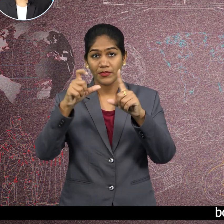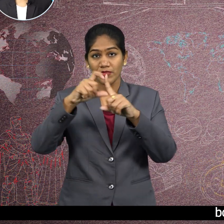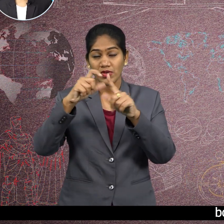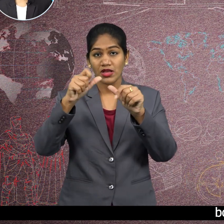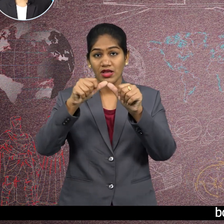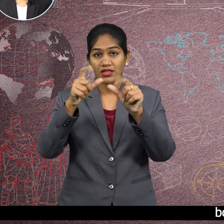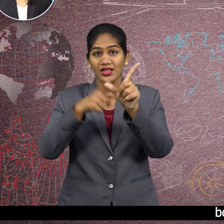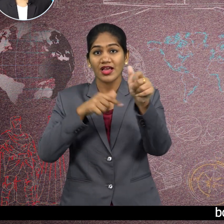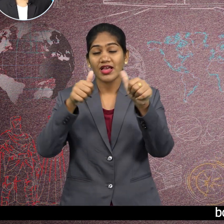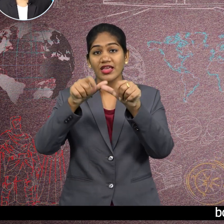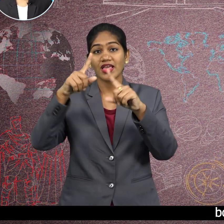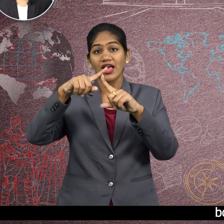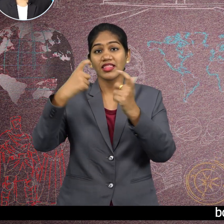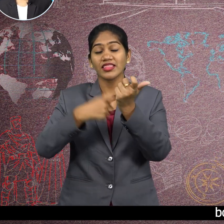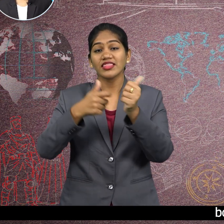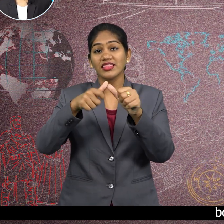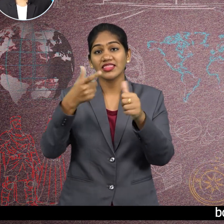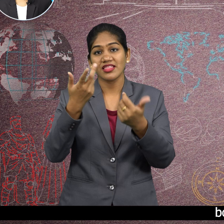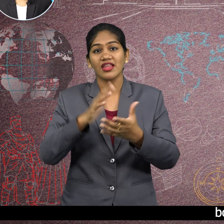bonalu,